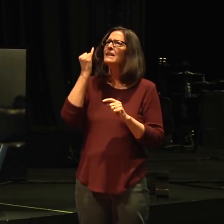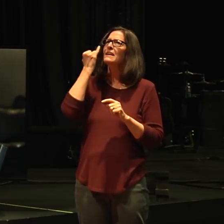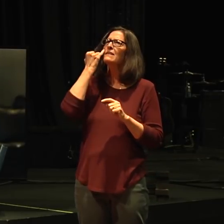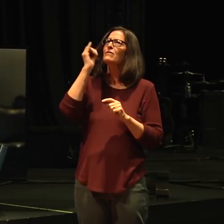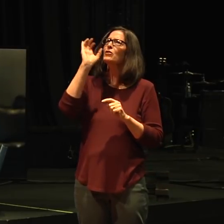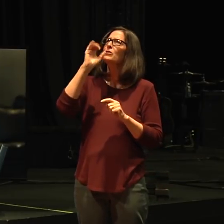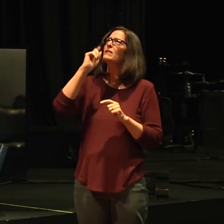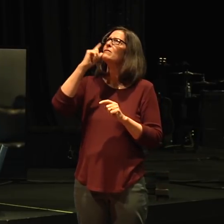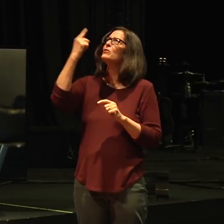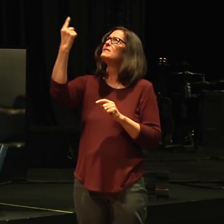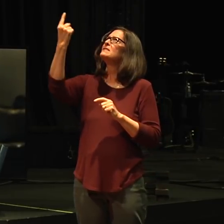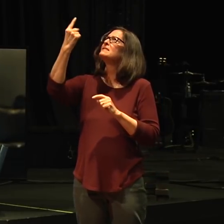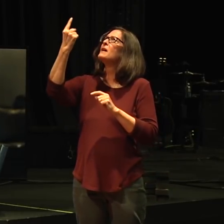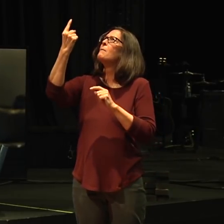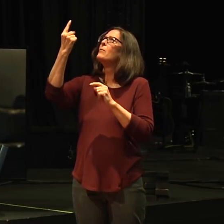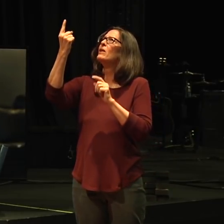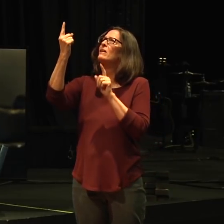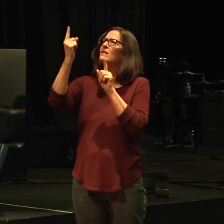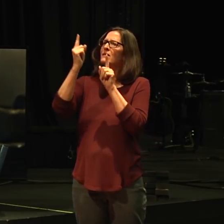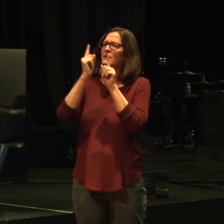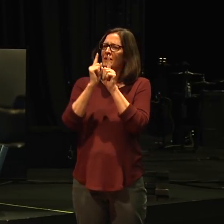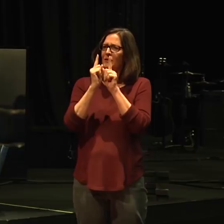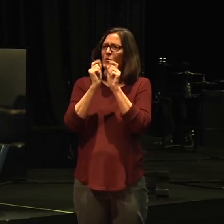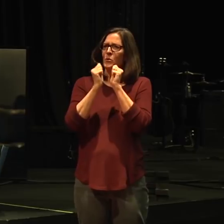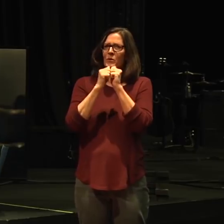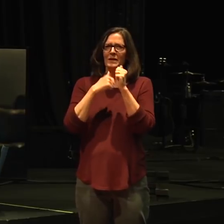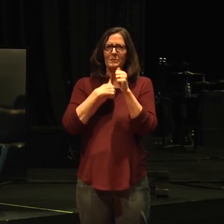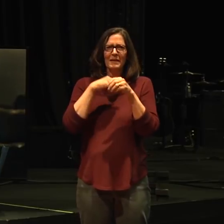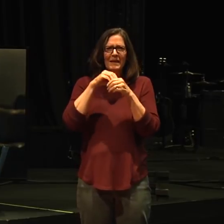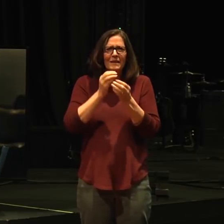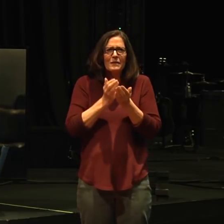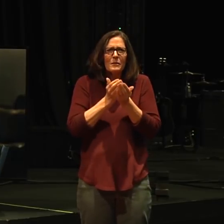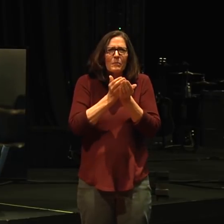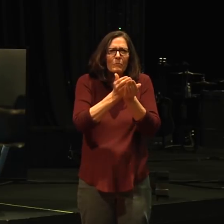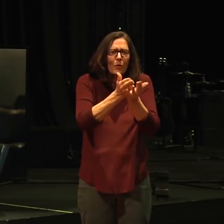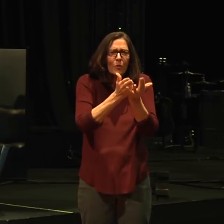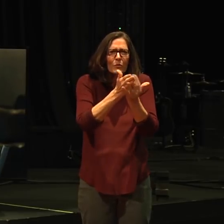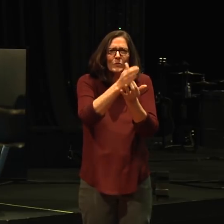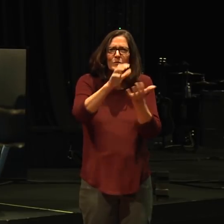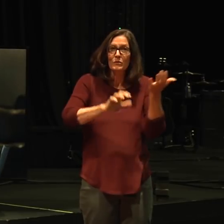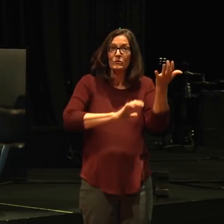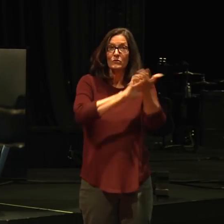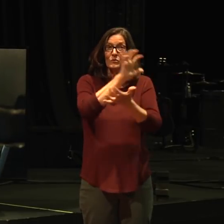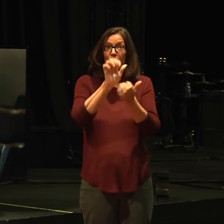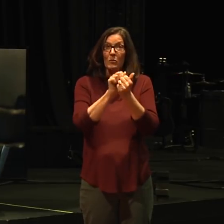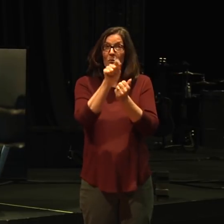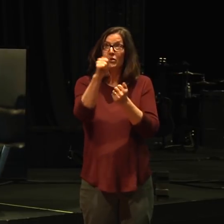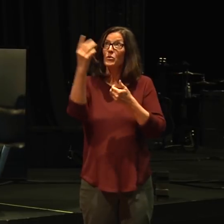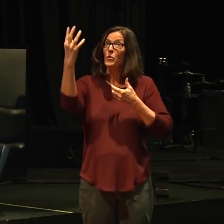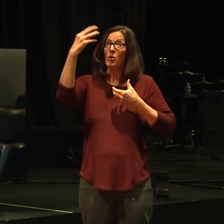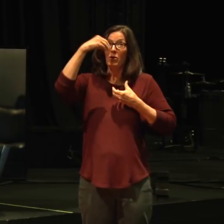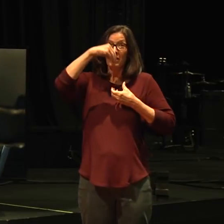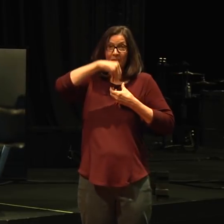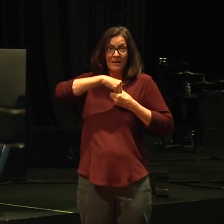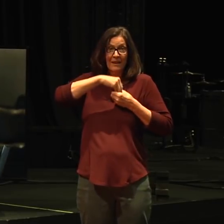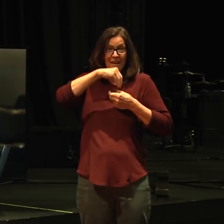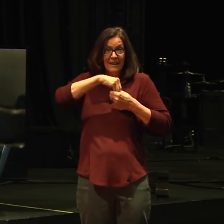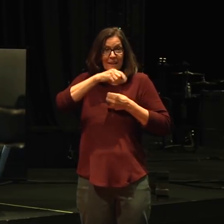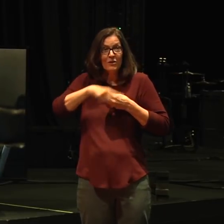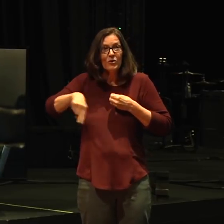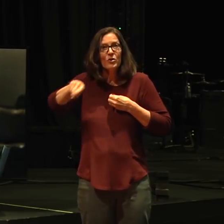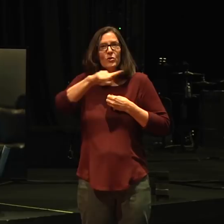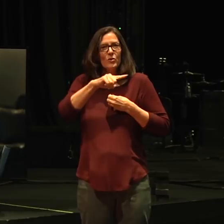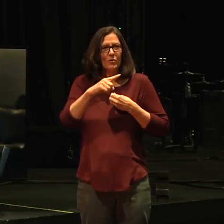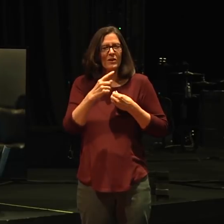through the storm with you, in the boat with you, living inside of you, let me just tell you, this is Easter. You